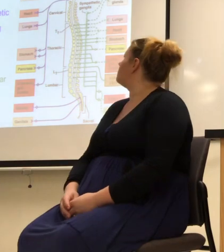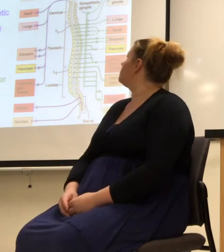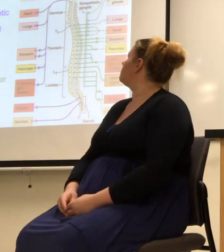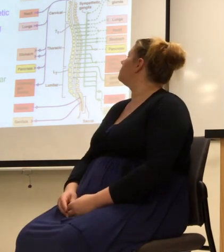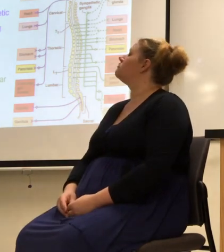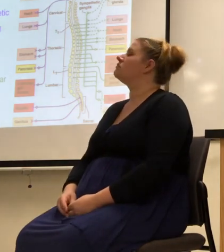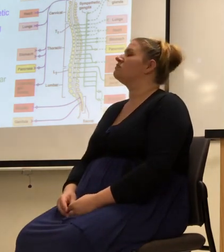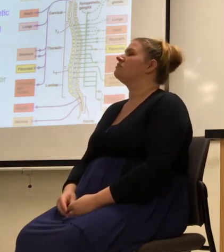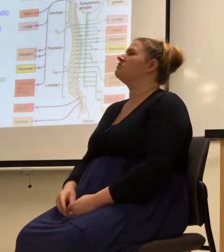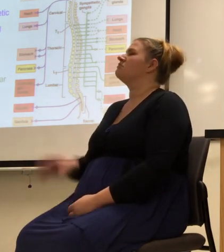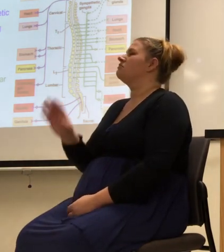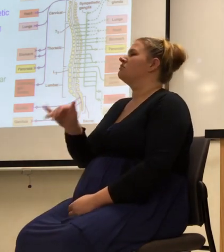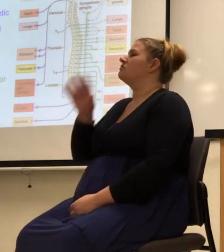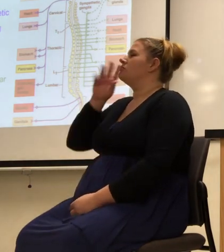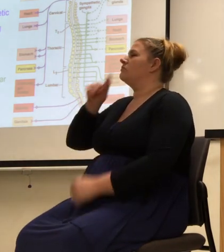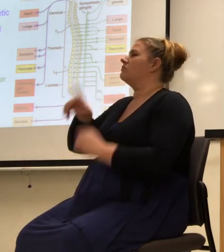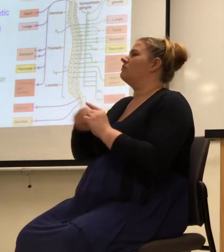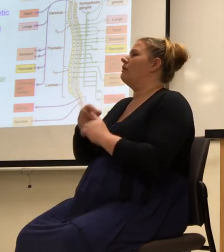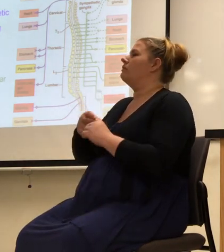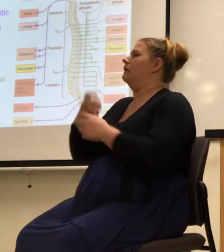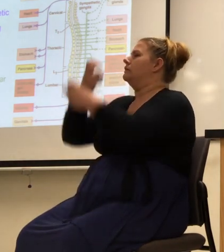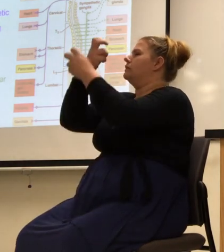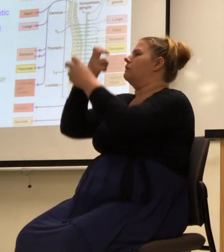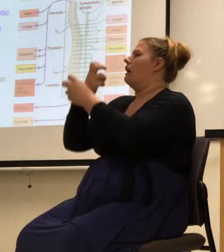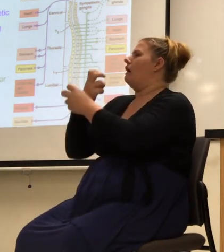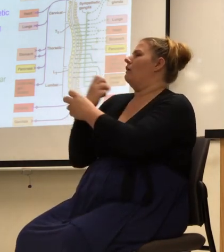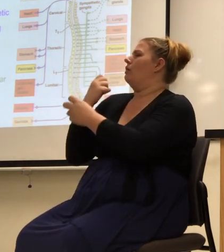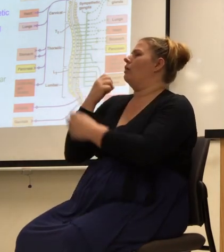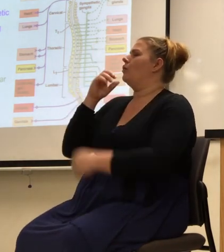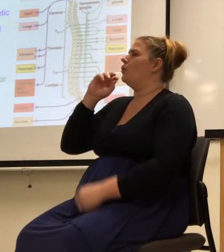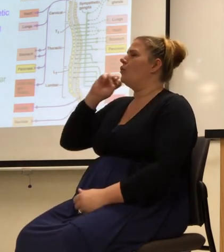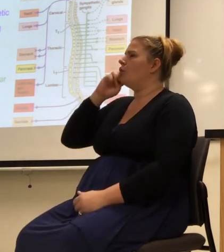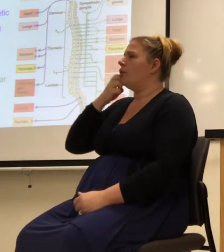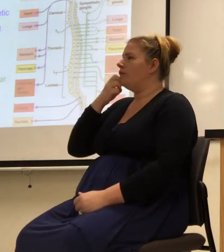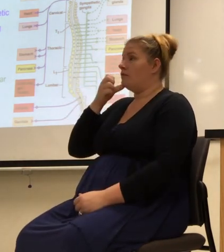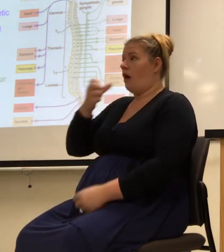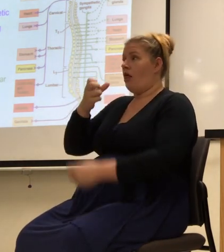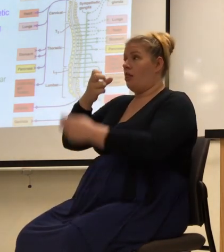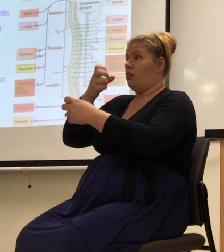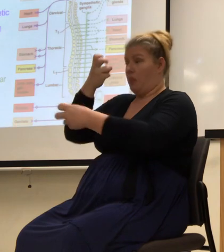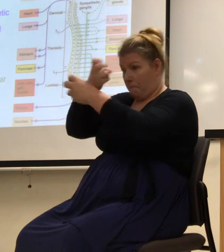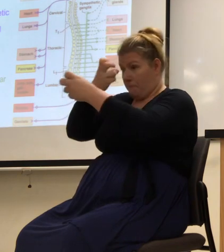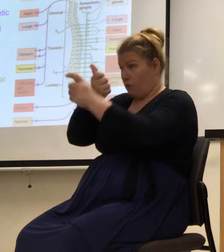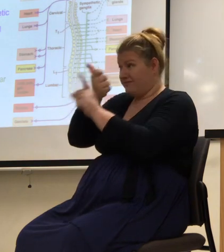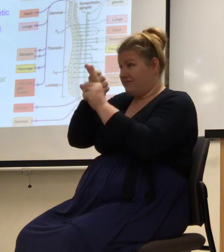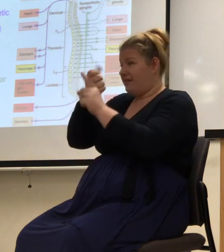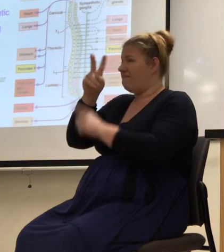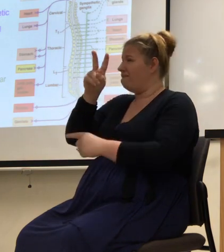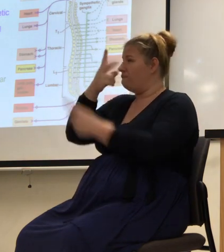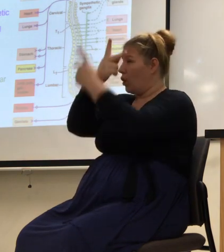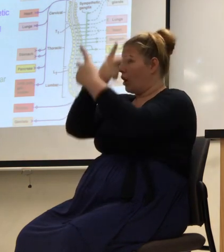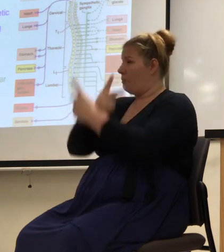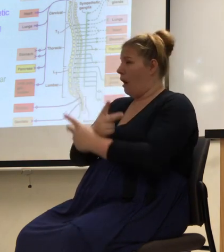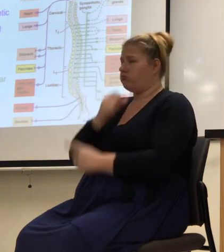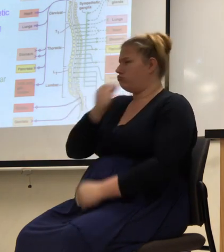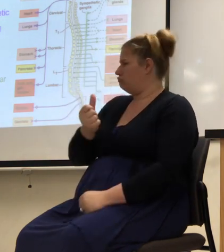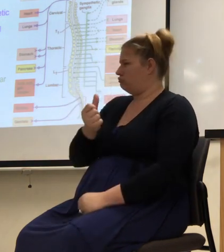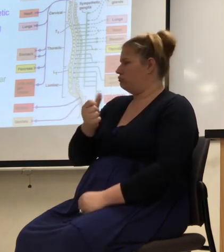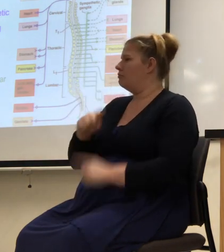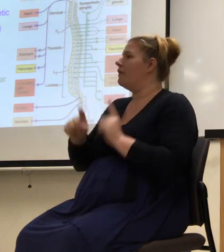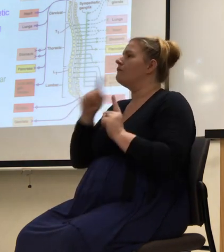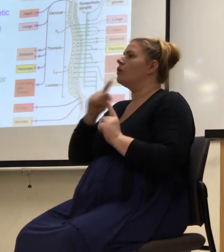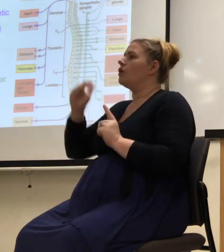So these are referring to spinal nerves, not vertebra. For cranial sacral, there are